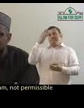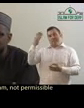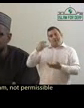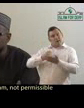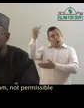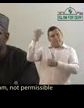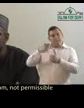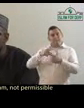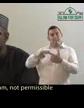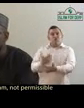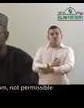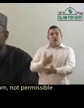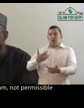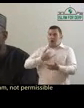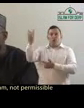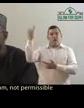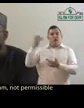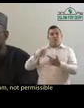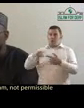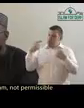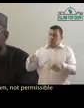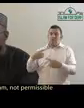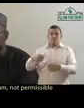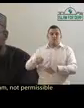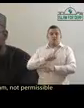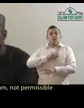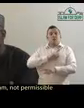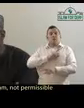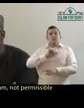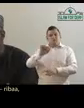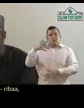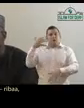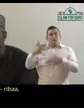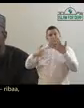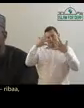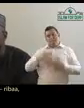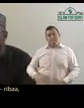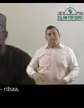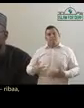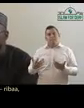intoxicants, haram. Drugs, haram, not permissible because they're harmful.